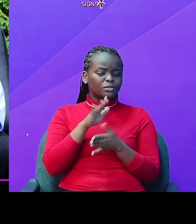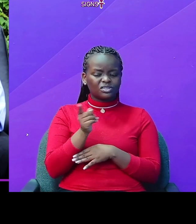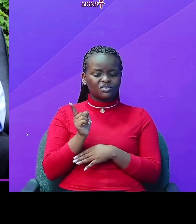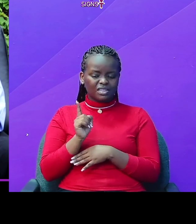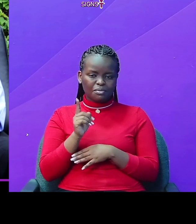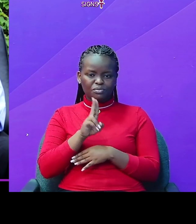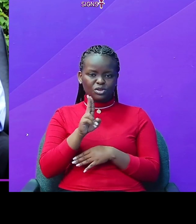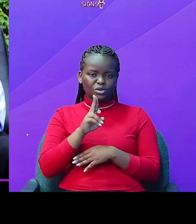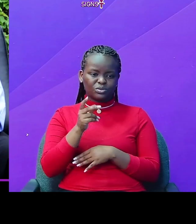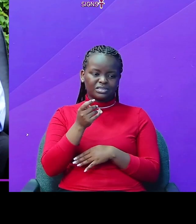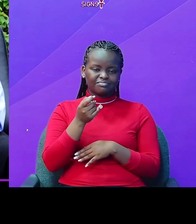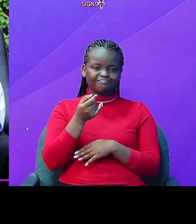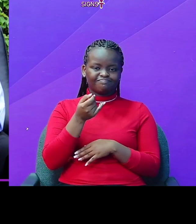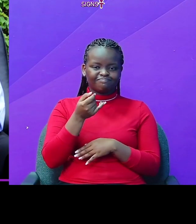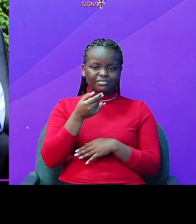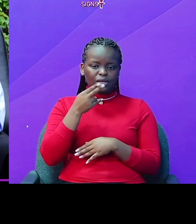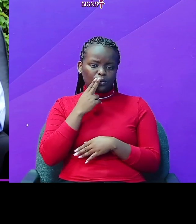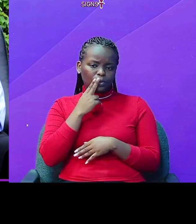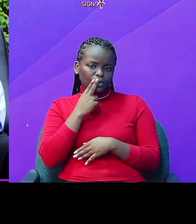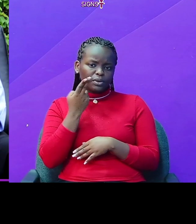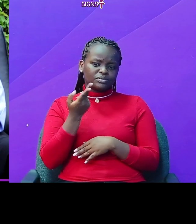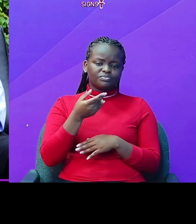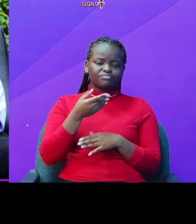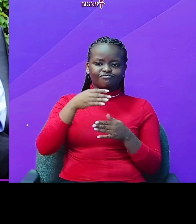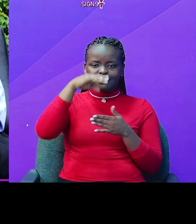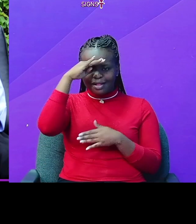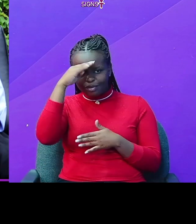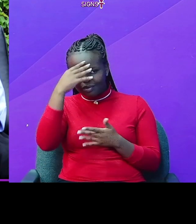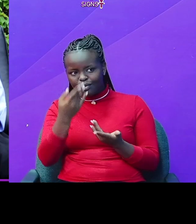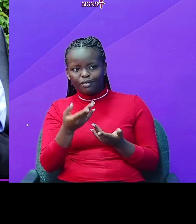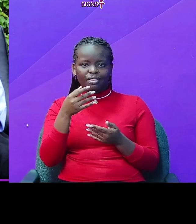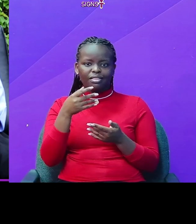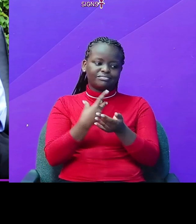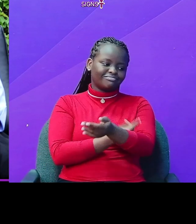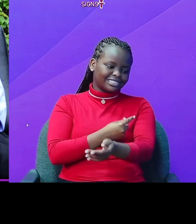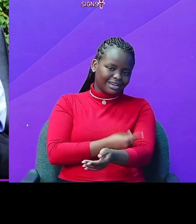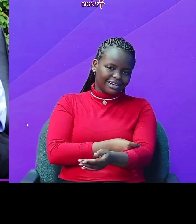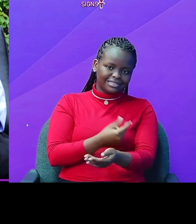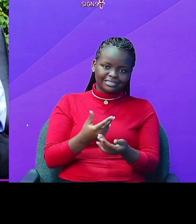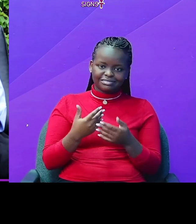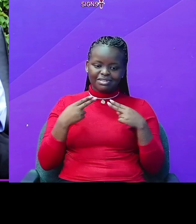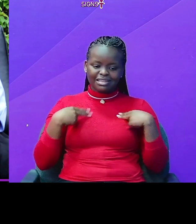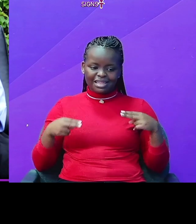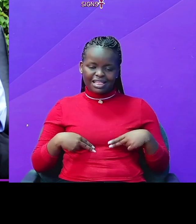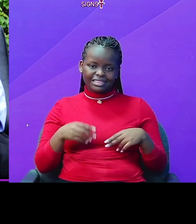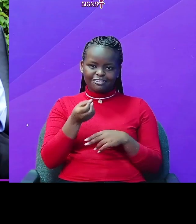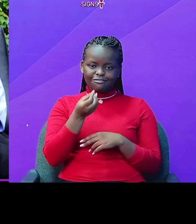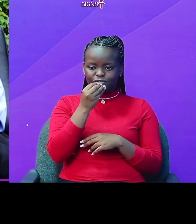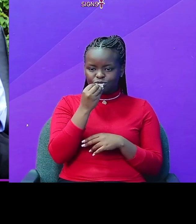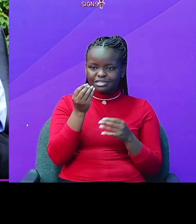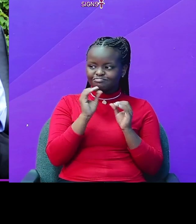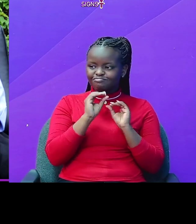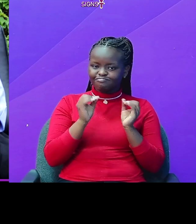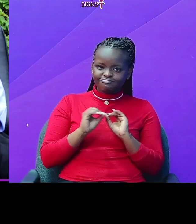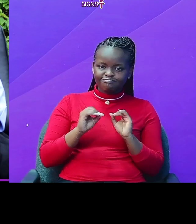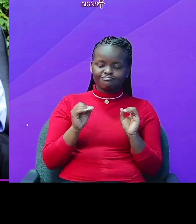of tobacco, harmful use of alcohol, they practice unhealthy diet, physical inactivity. So you find when we